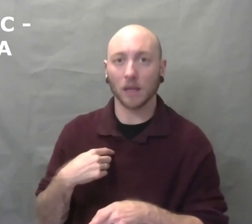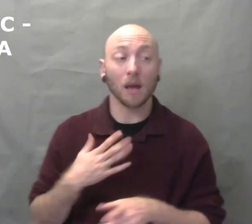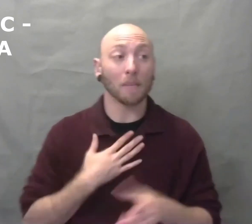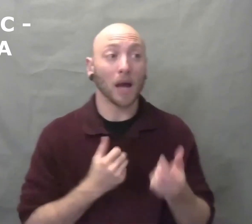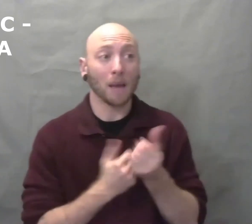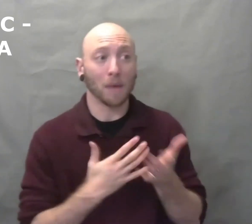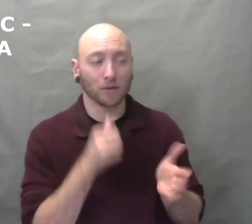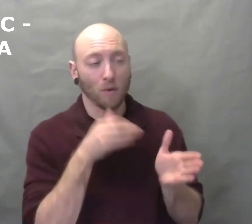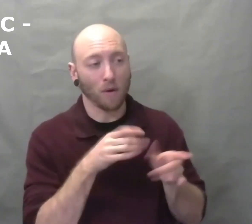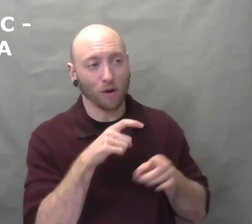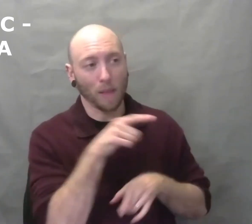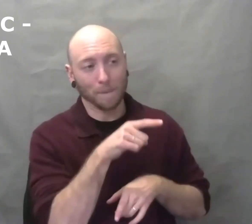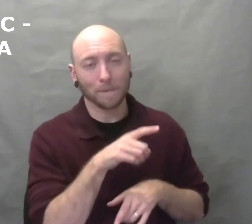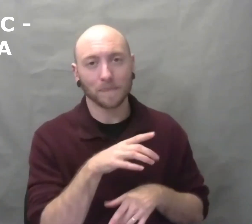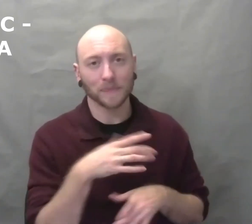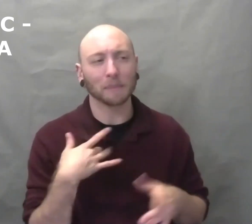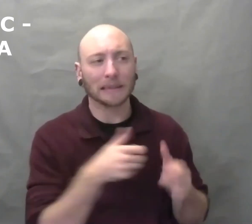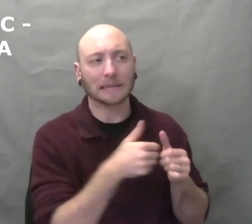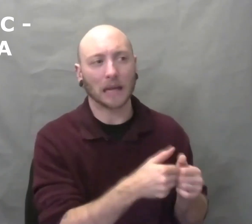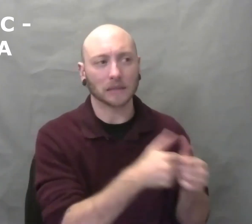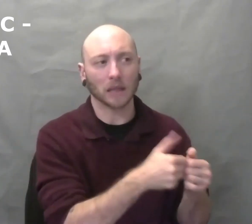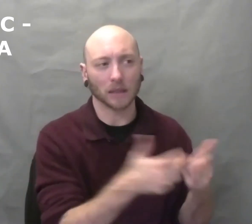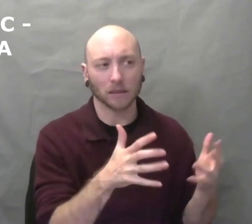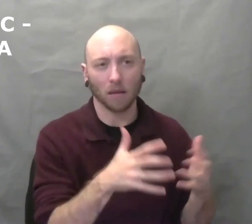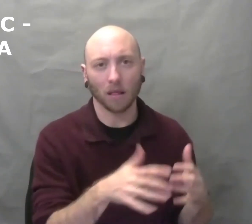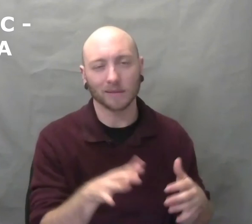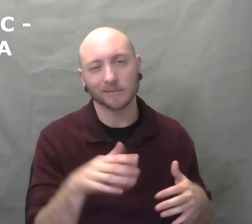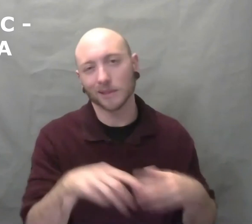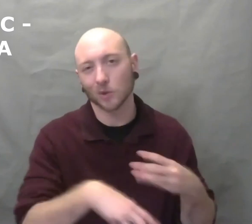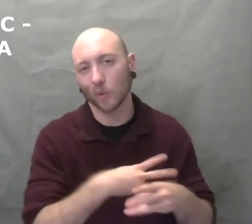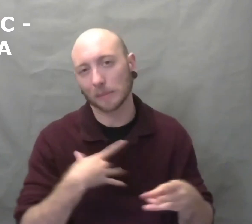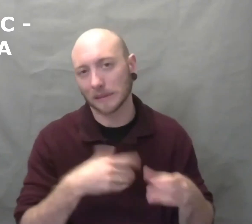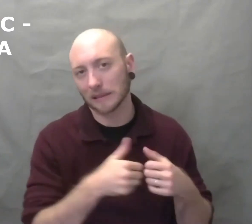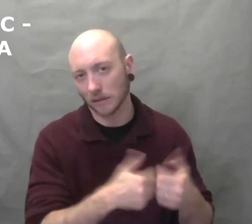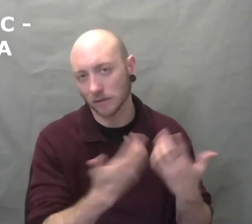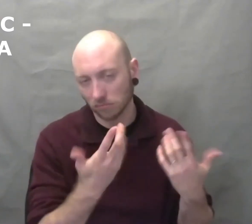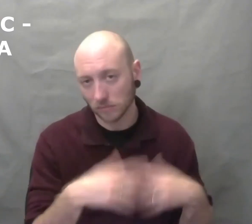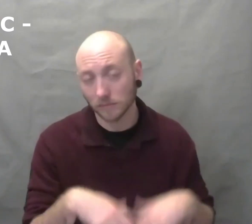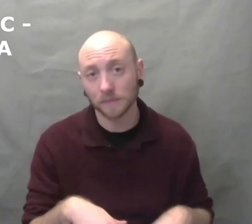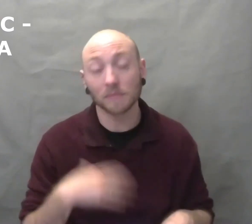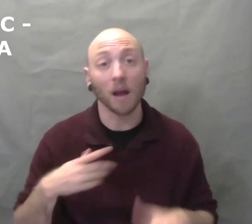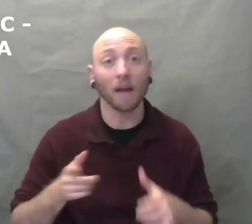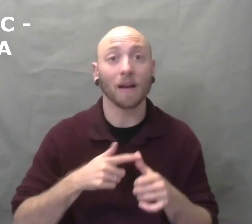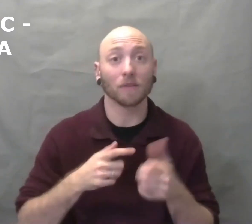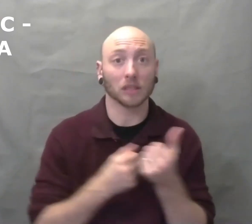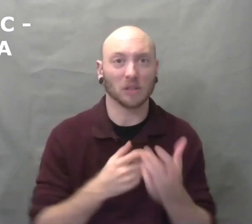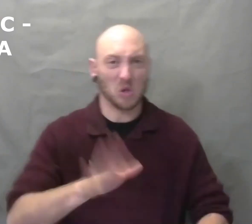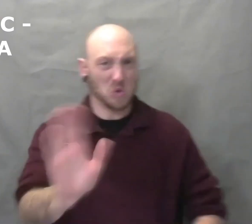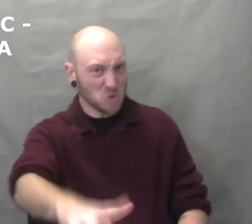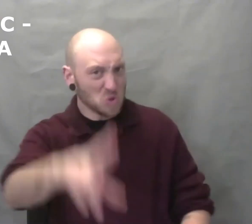phone call. We usually just text each other because it's the world we live in today. My original sponsor, no, you need to call me every day. And I'm like, I see you